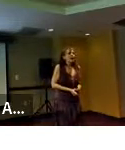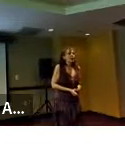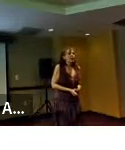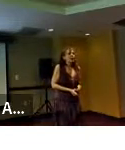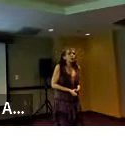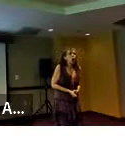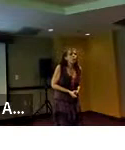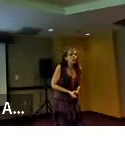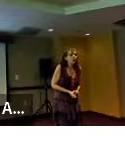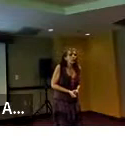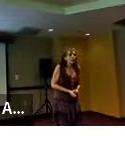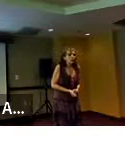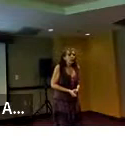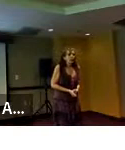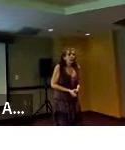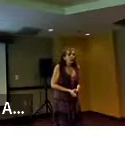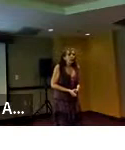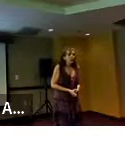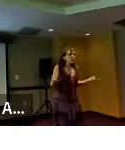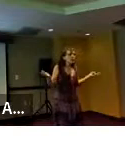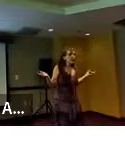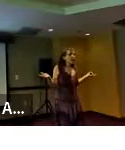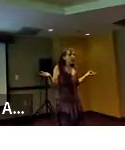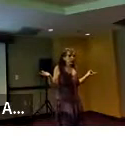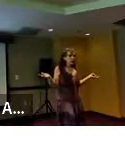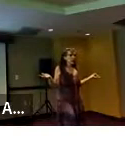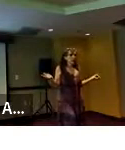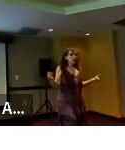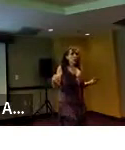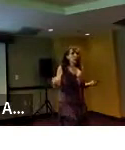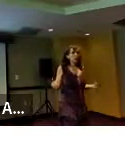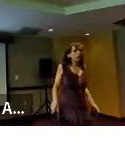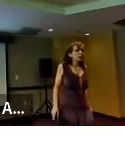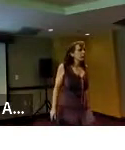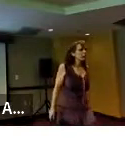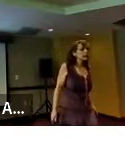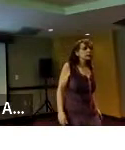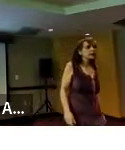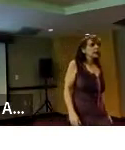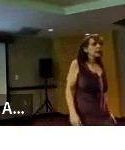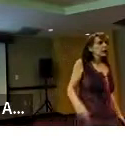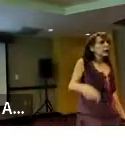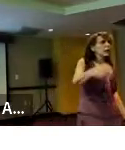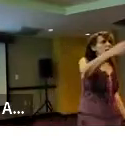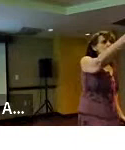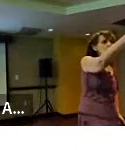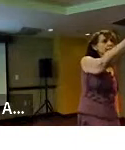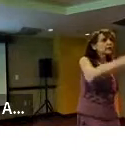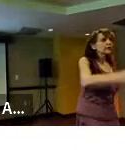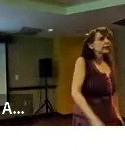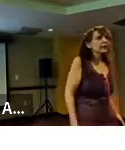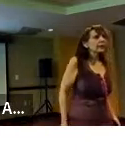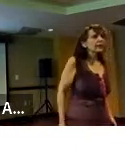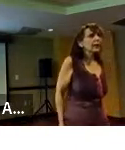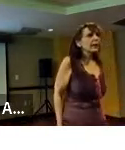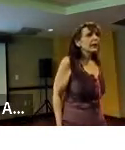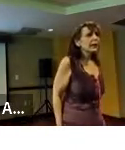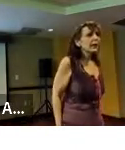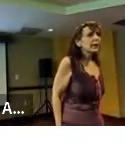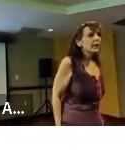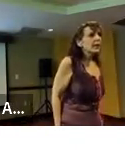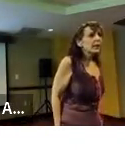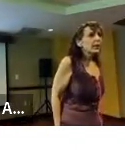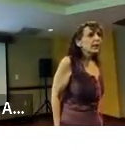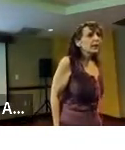that anything is normal. Anybody have a definition of normal for me, please? Yes?